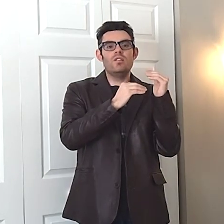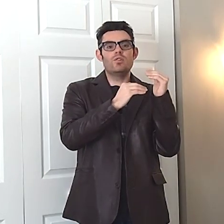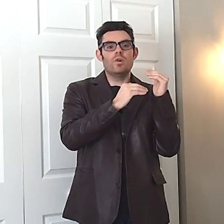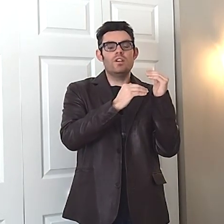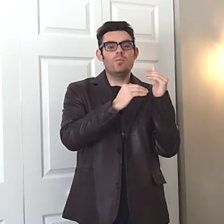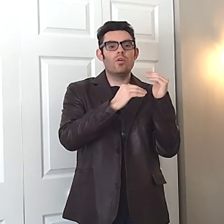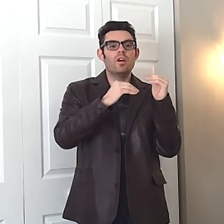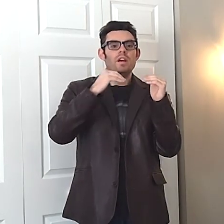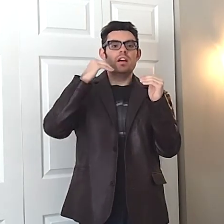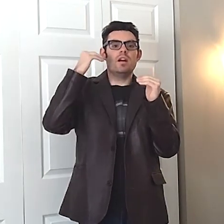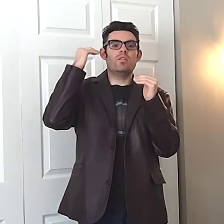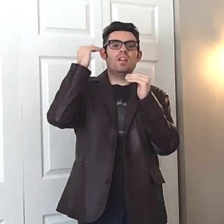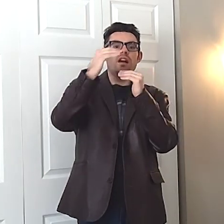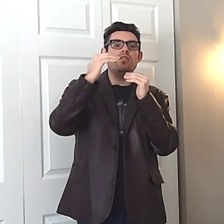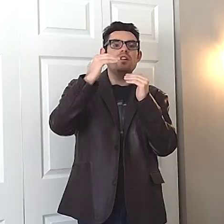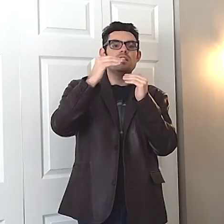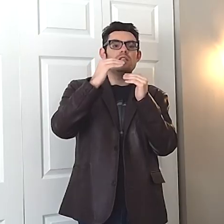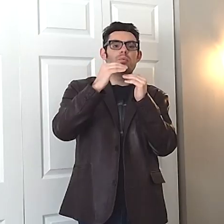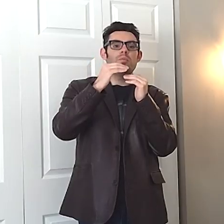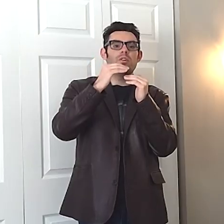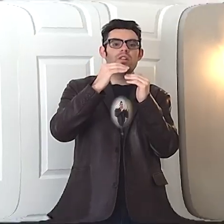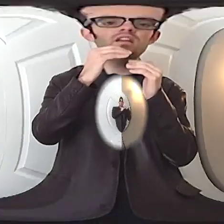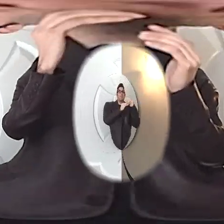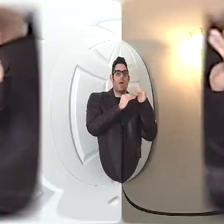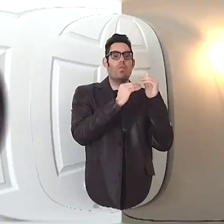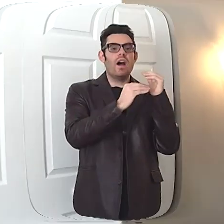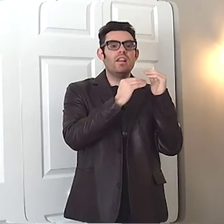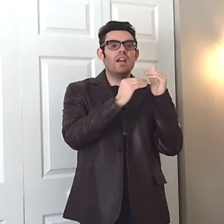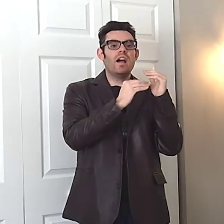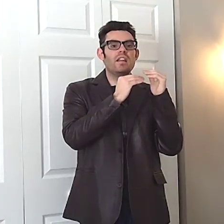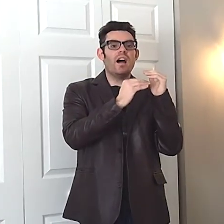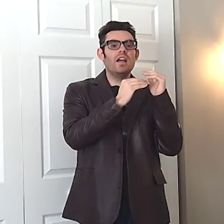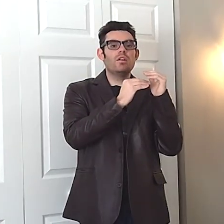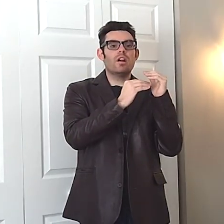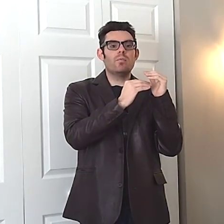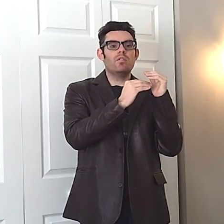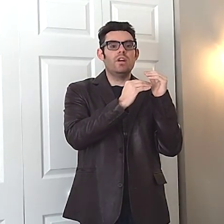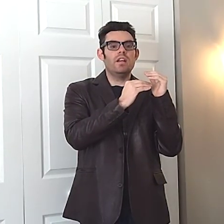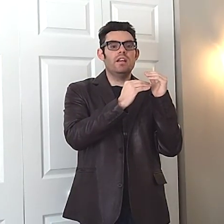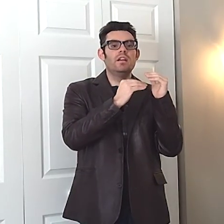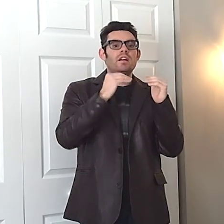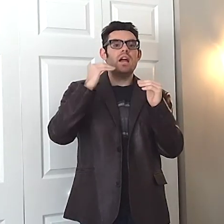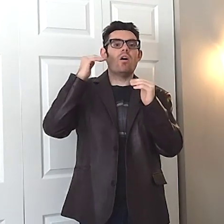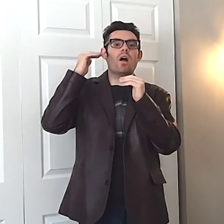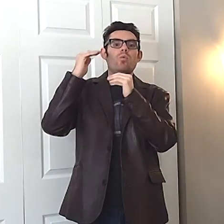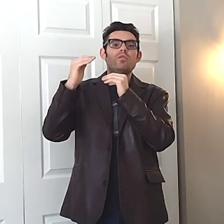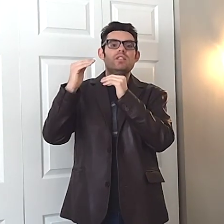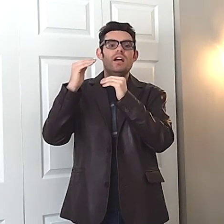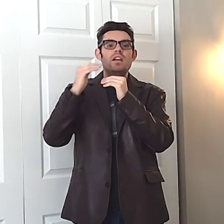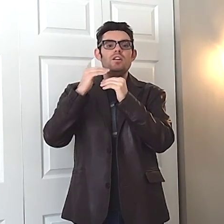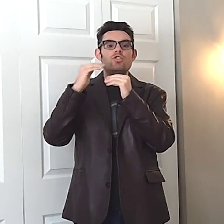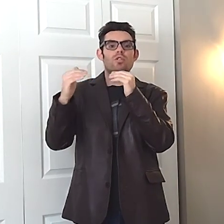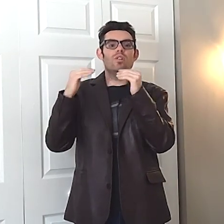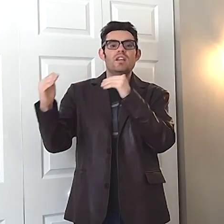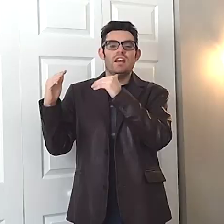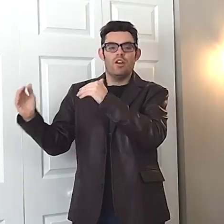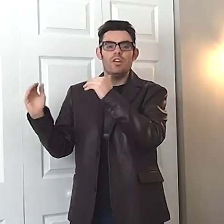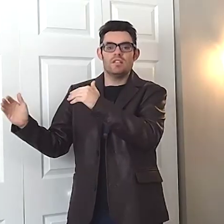leaves you wanting more, and that really elevates it to the Premier League. I would highly, highly, highly recommend reading it. Now, I will say you should read the Inheritance